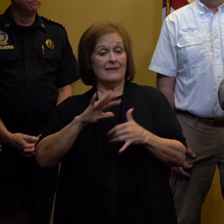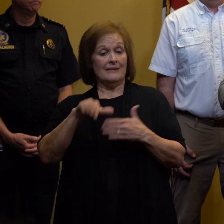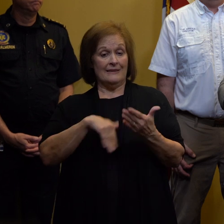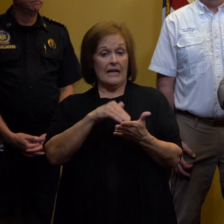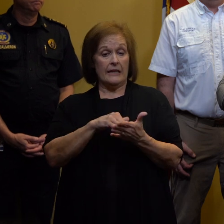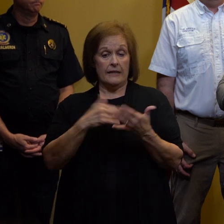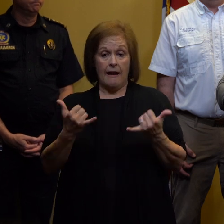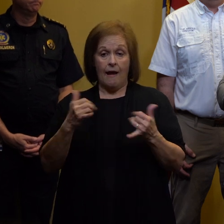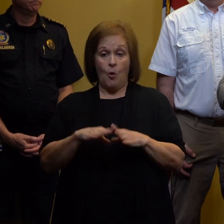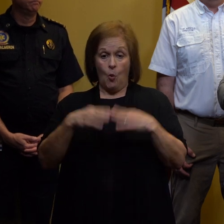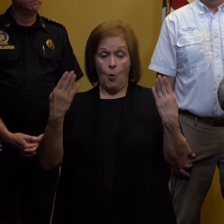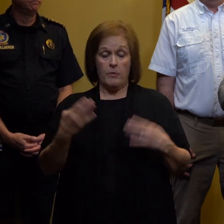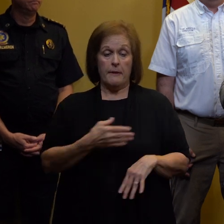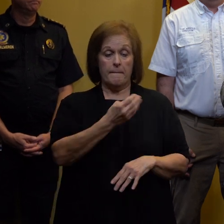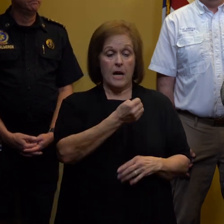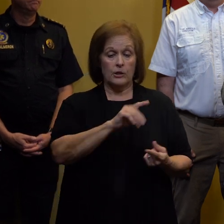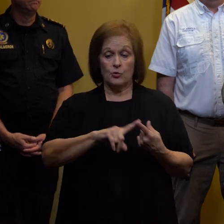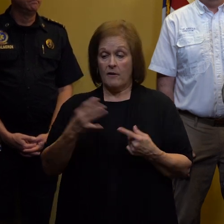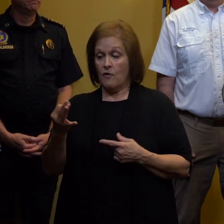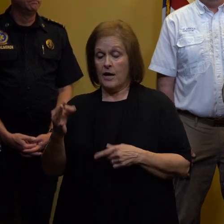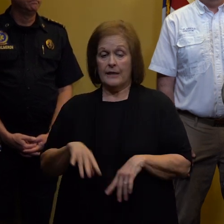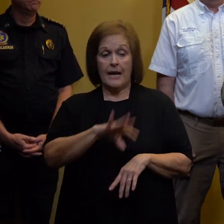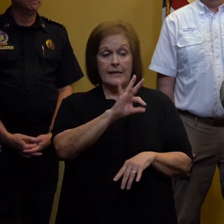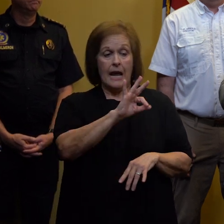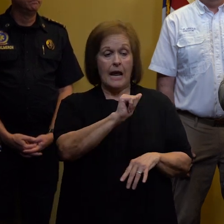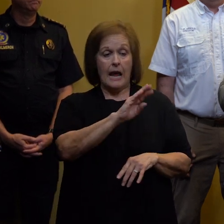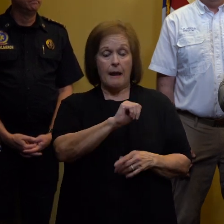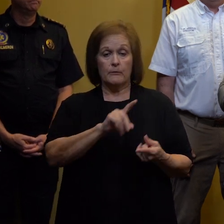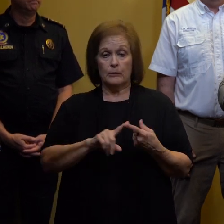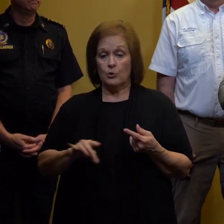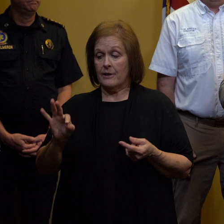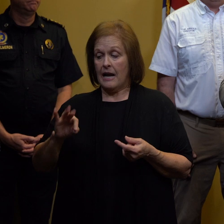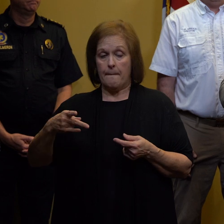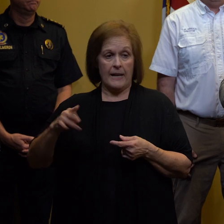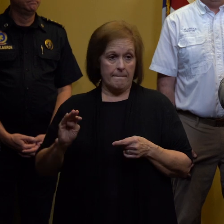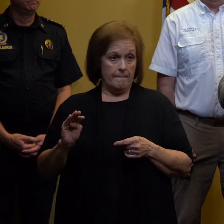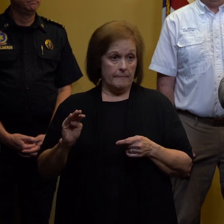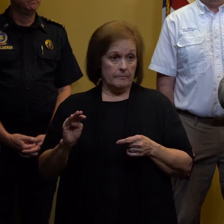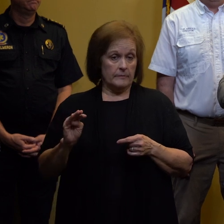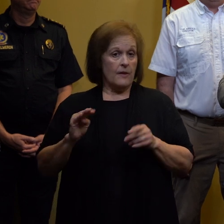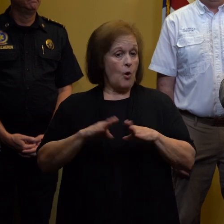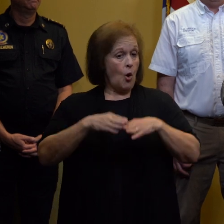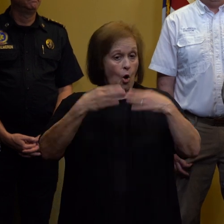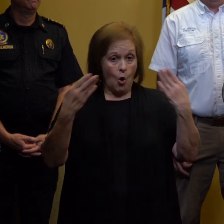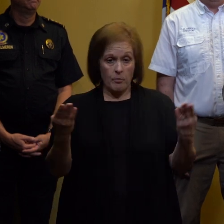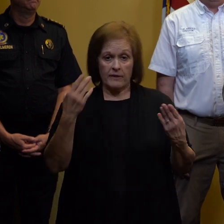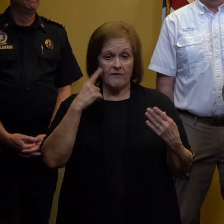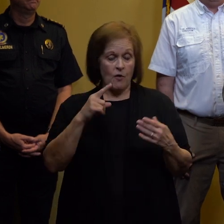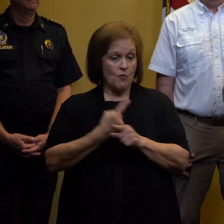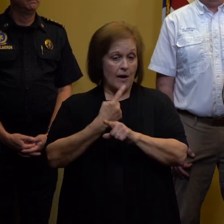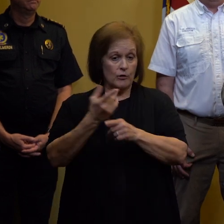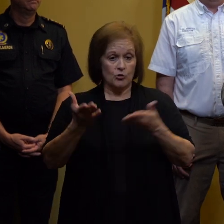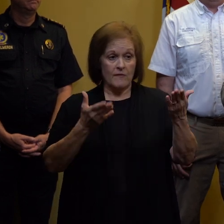12 are open Mondays through Fridays from 9 a.m. till 9 p.m. They're open for regular